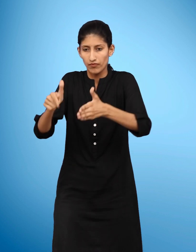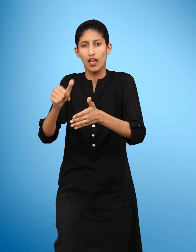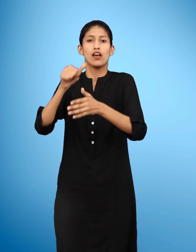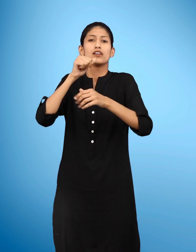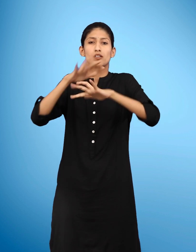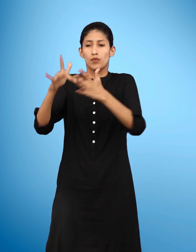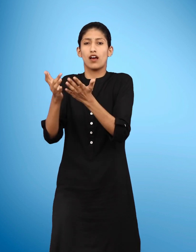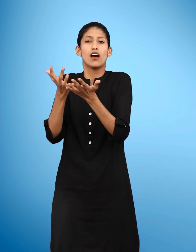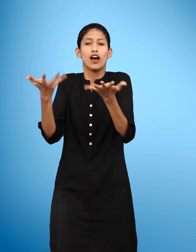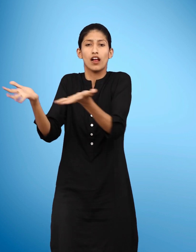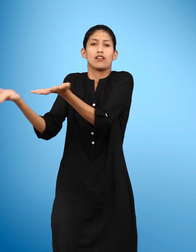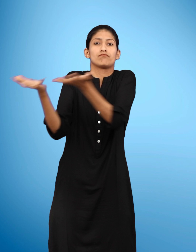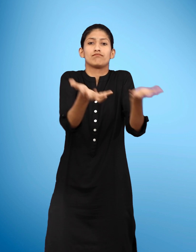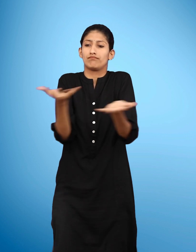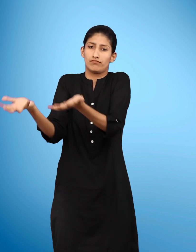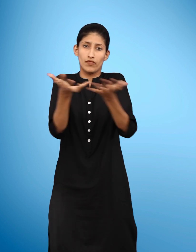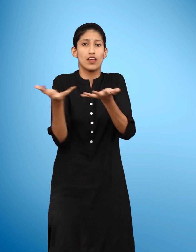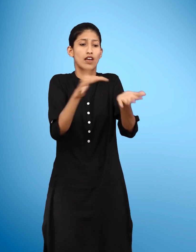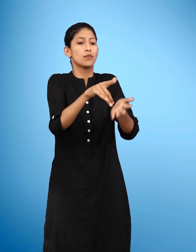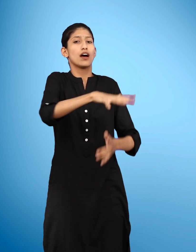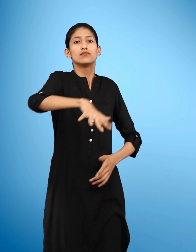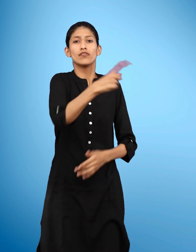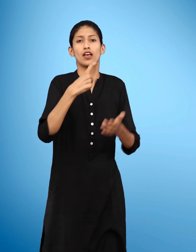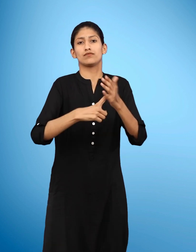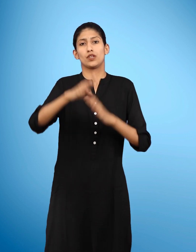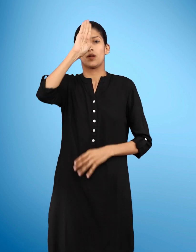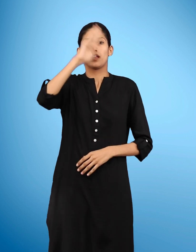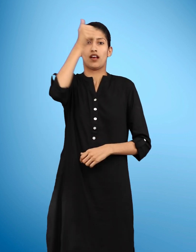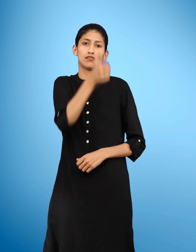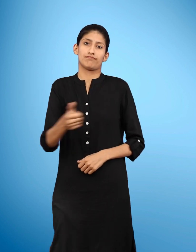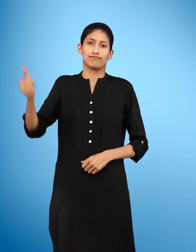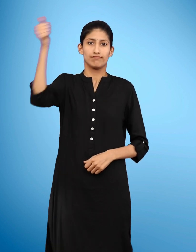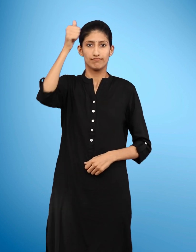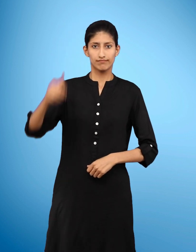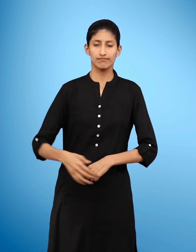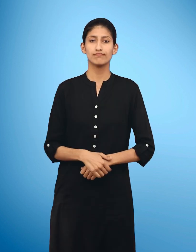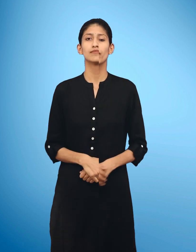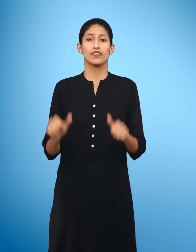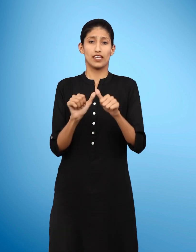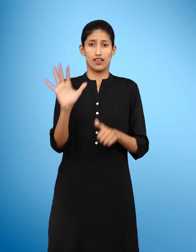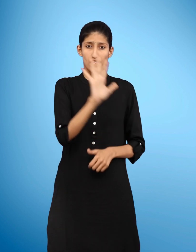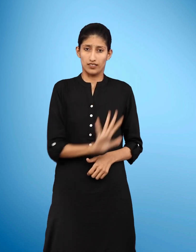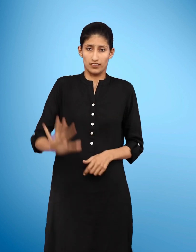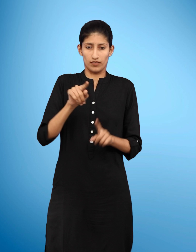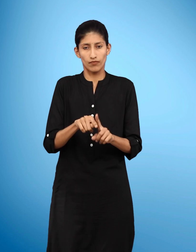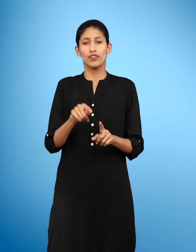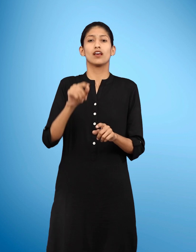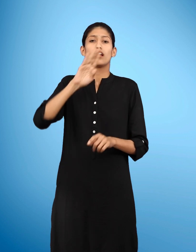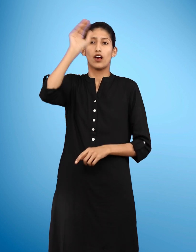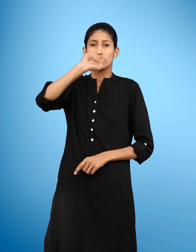From there, silk was shipped westwards to the Roman Empire. The Kushanas were amongst